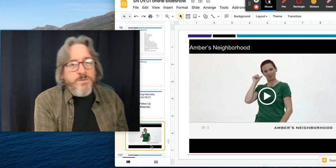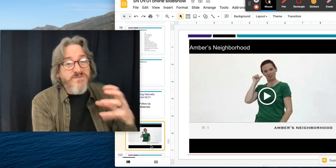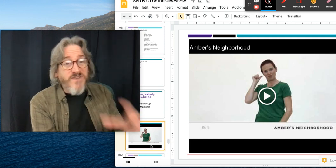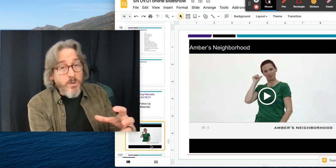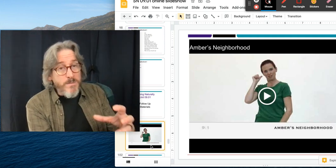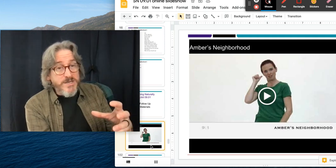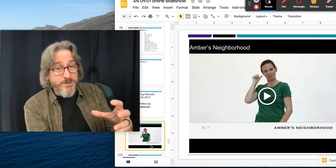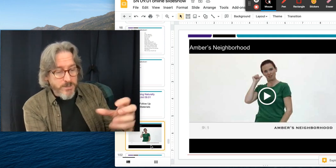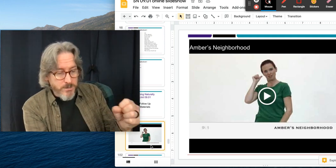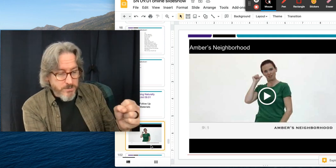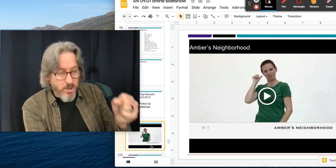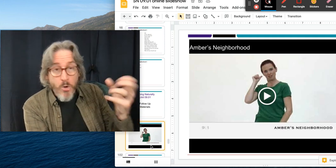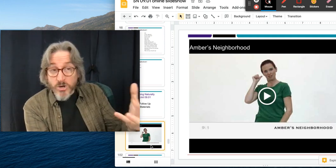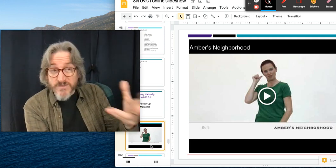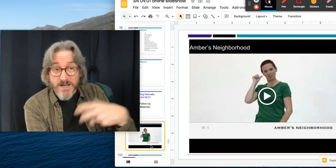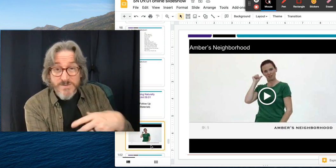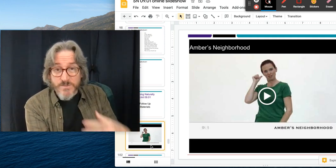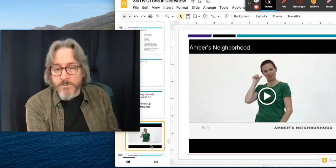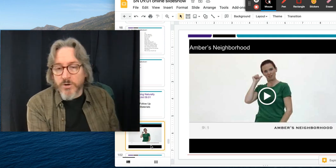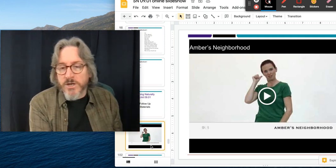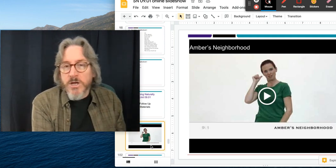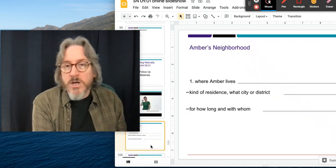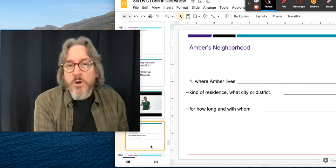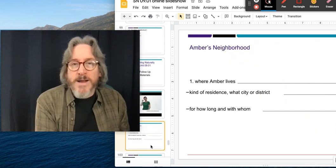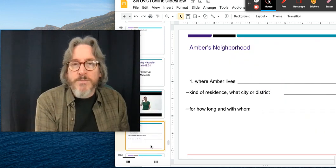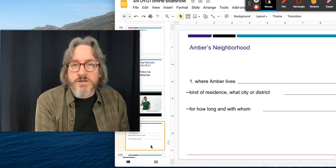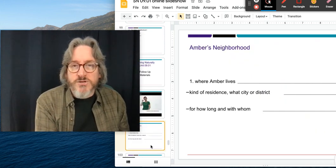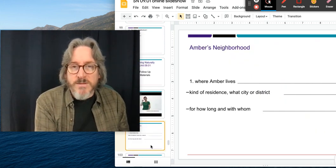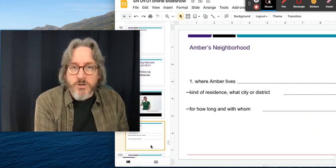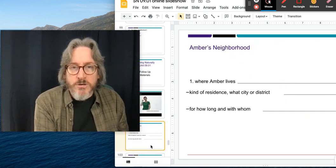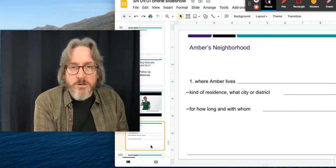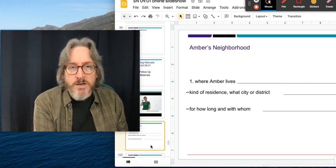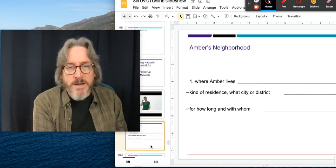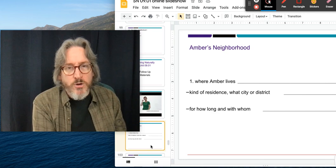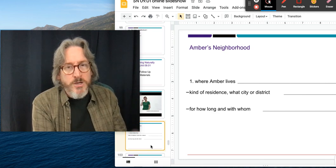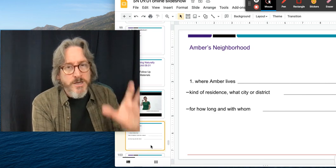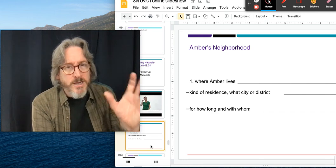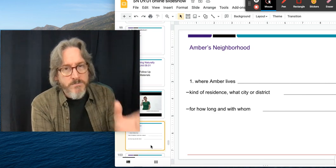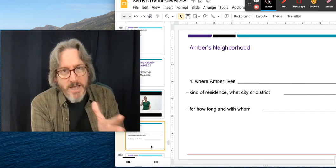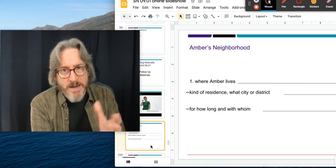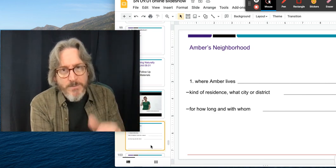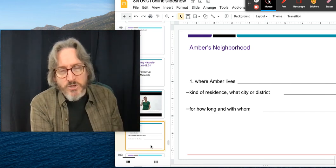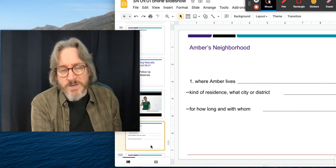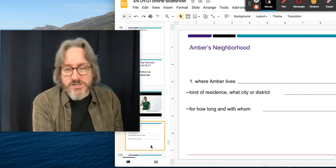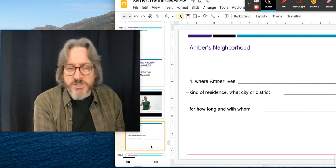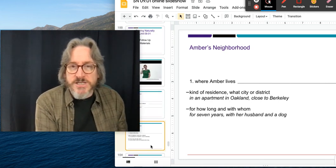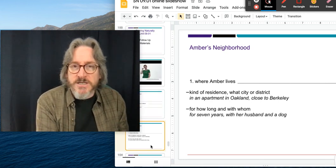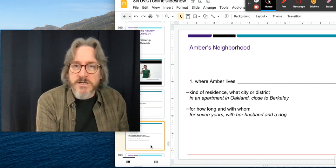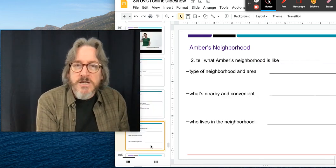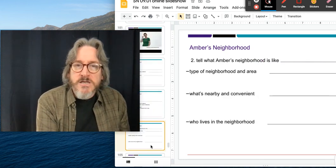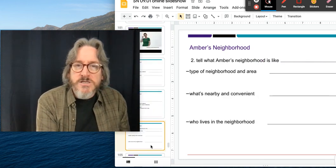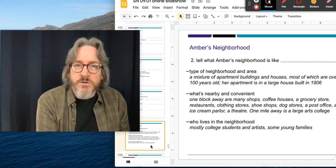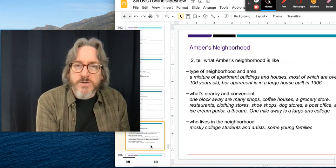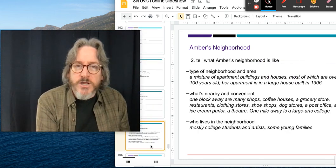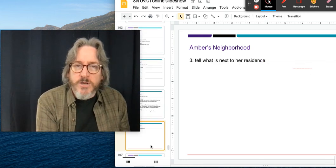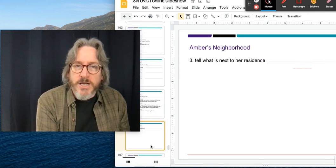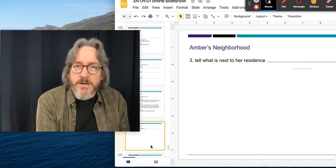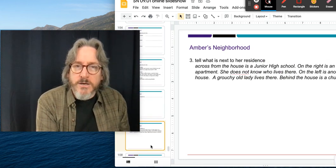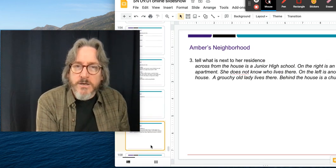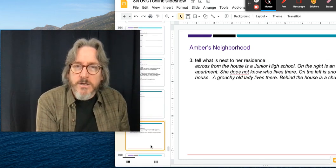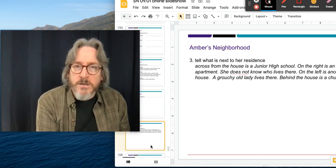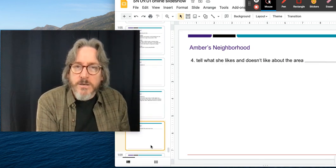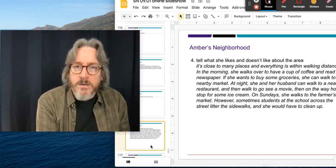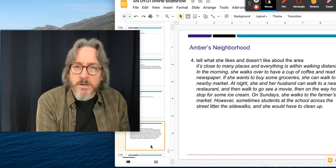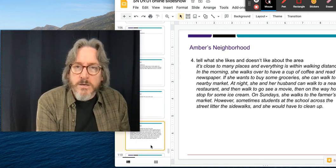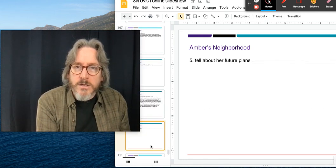And then there was follow-up material, the homework that comes from the book, where Amber describes her neighborhood, and I put the questions in so that you